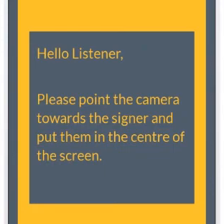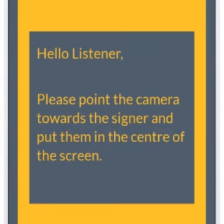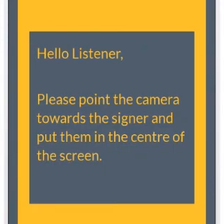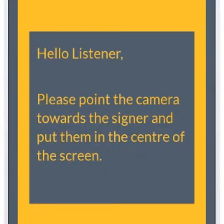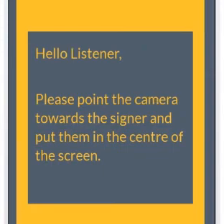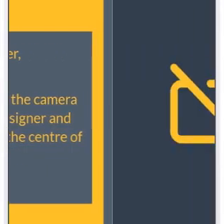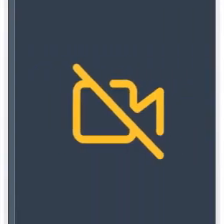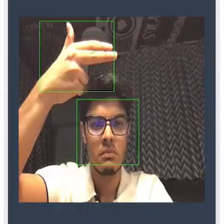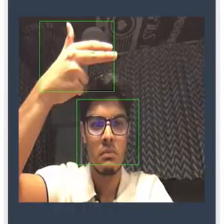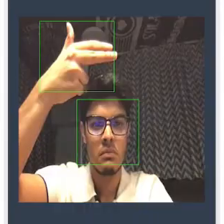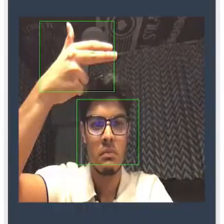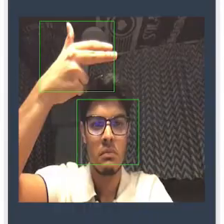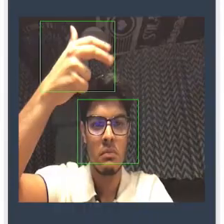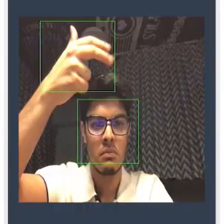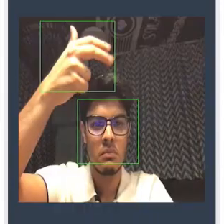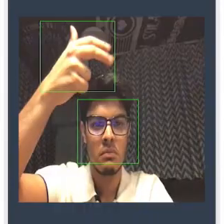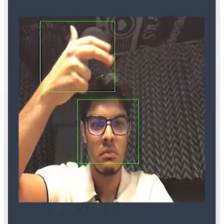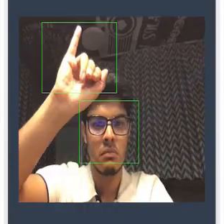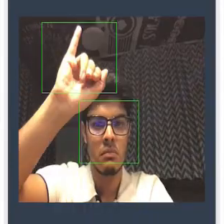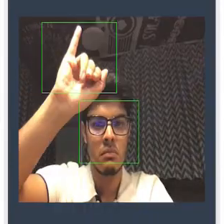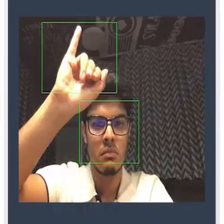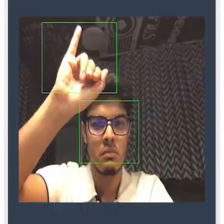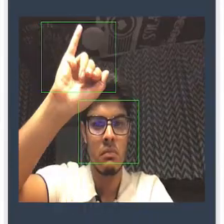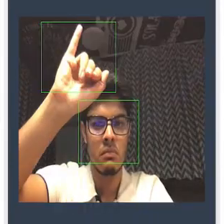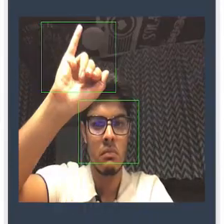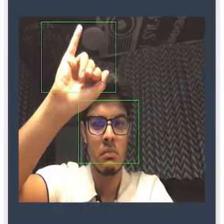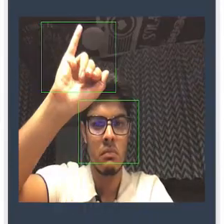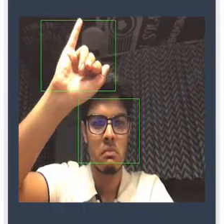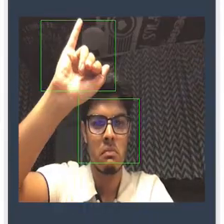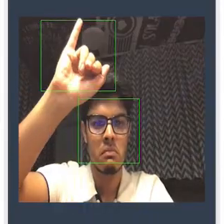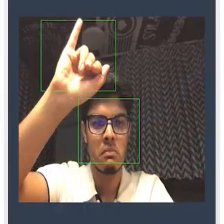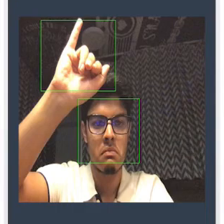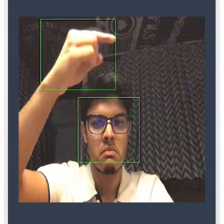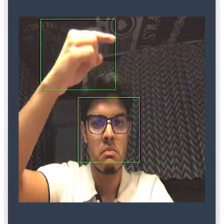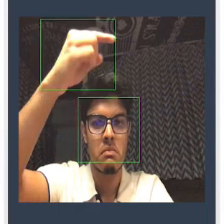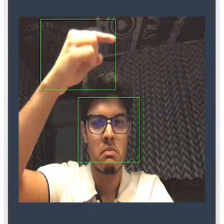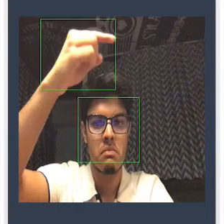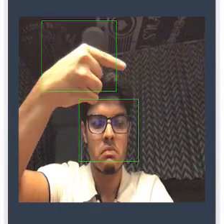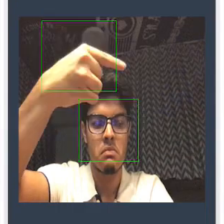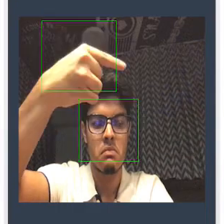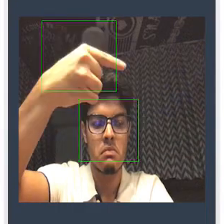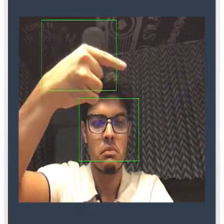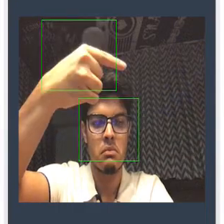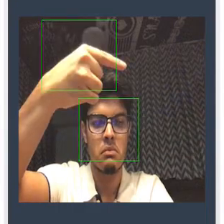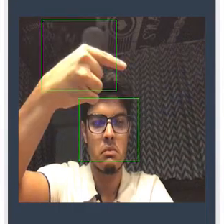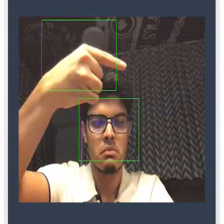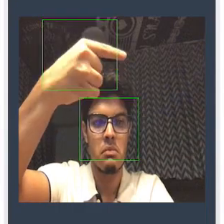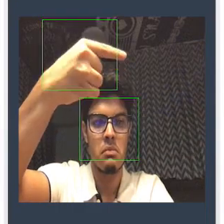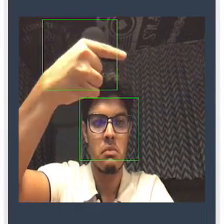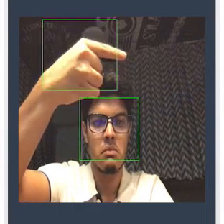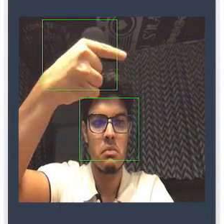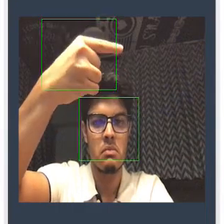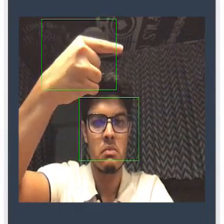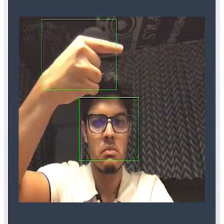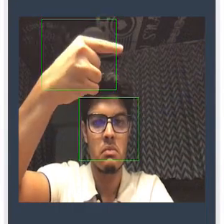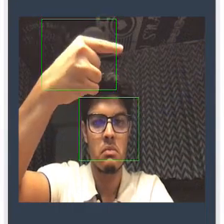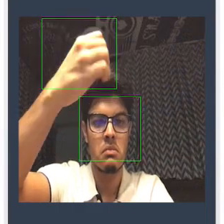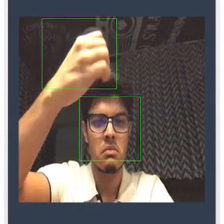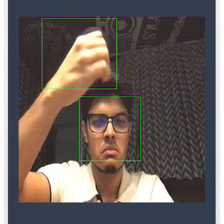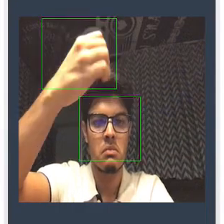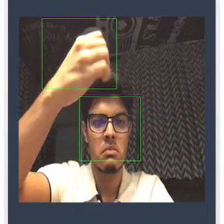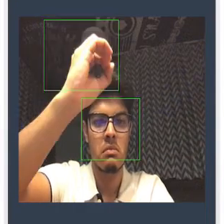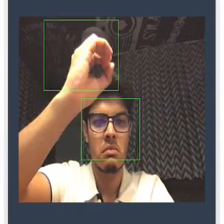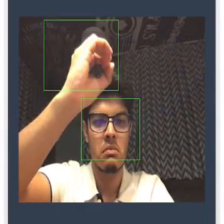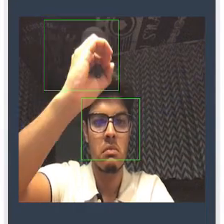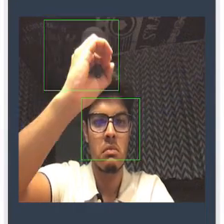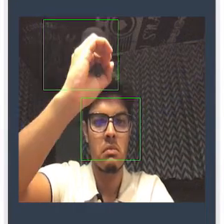And this time, as you can see, the person has a sad face, but he's doing the same gestures, and this is what we have done,